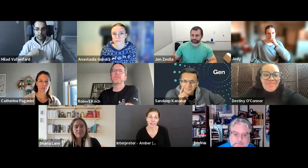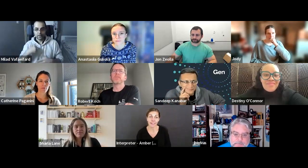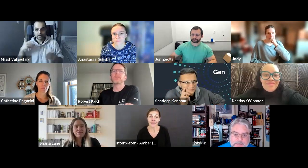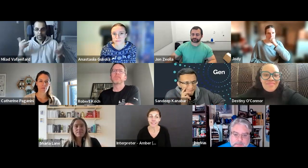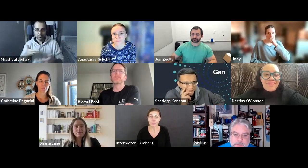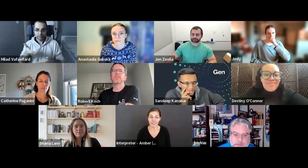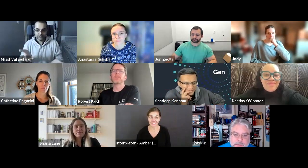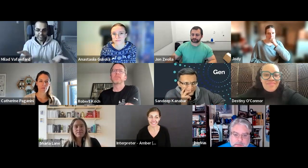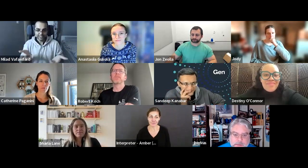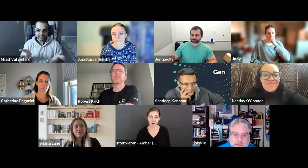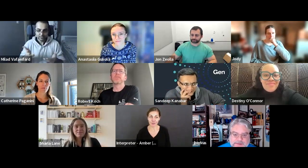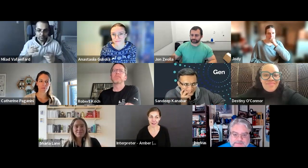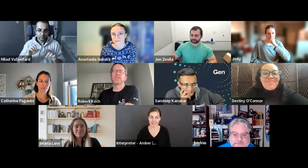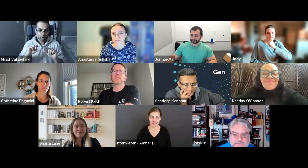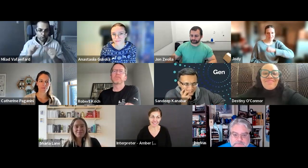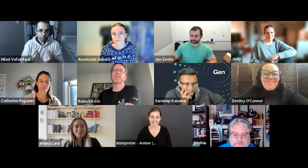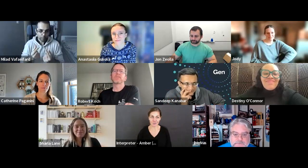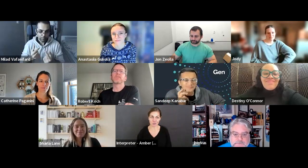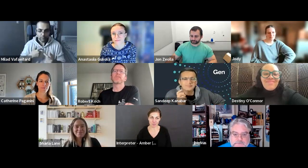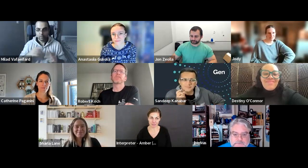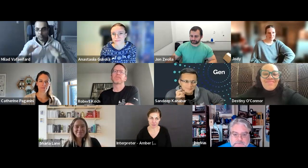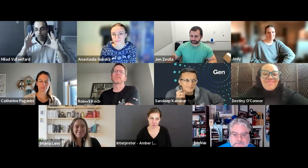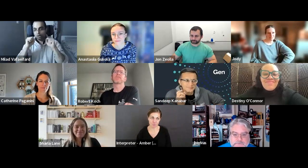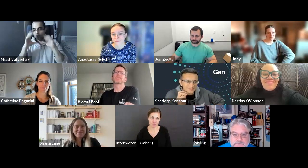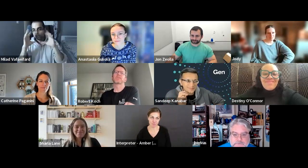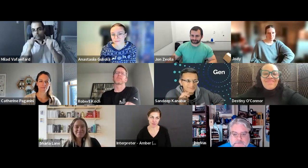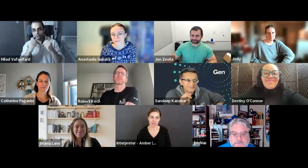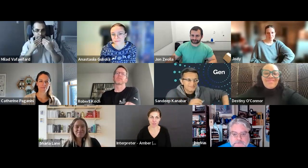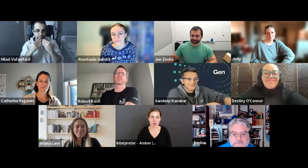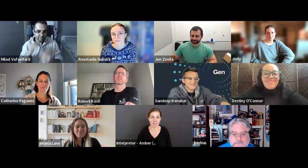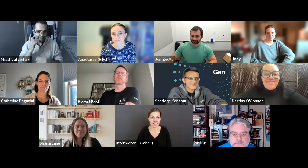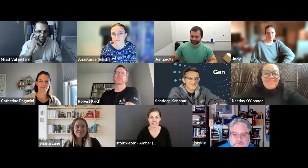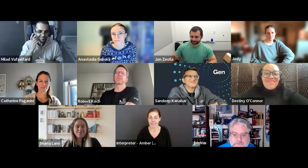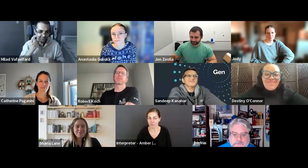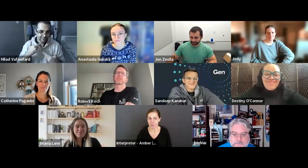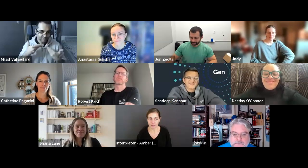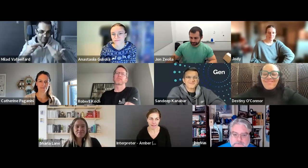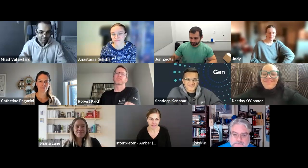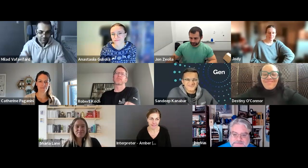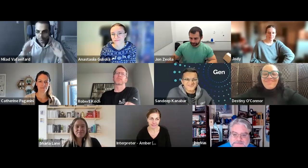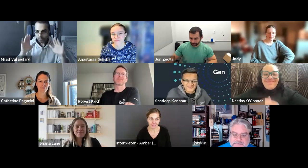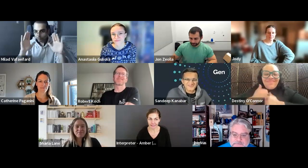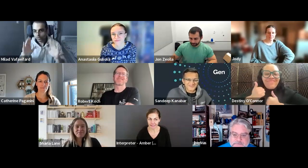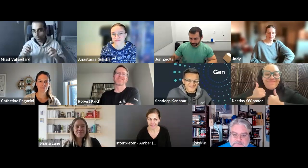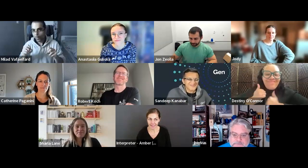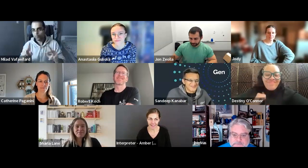before. Thank you, Destiny, for finding me and introducing me to the group and bringing me along. It's been